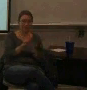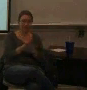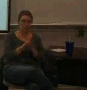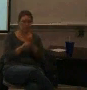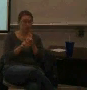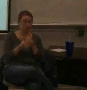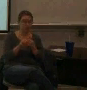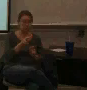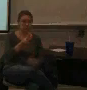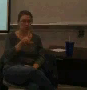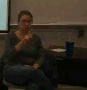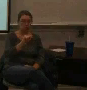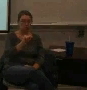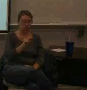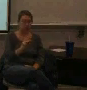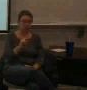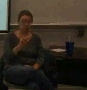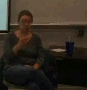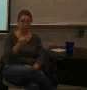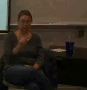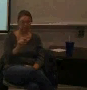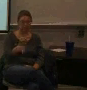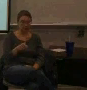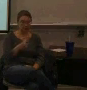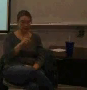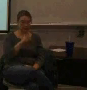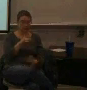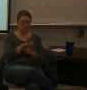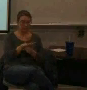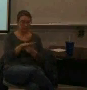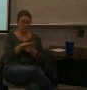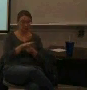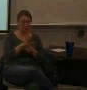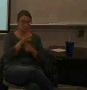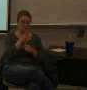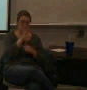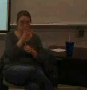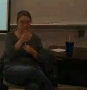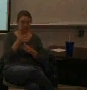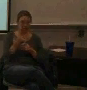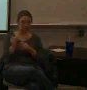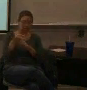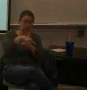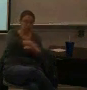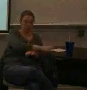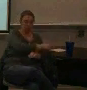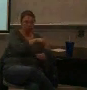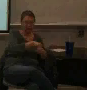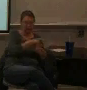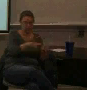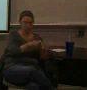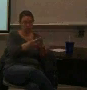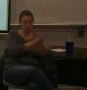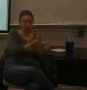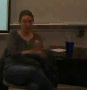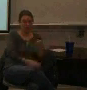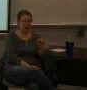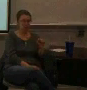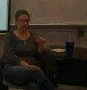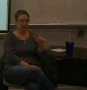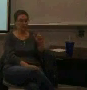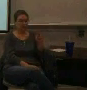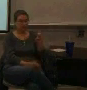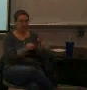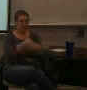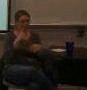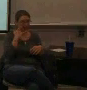example is the Salton Sea, which is actually an area that water sort of spilled into and then became saline in